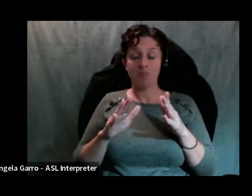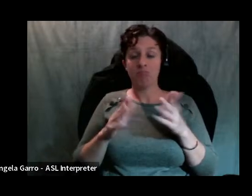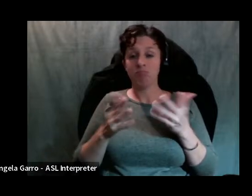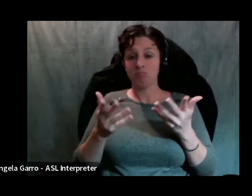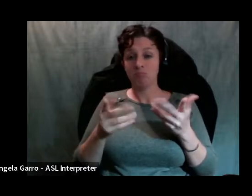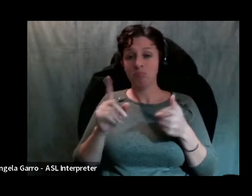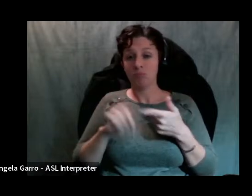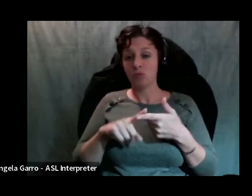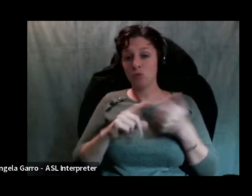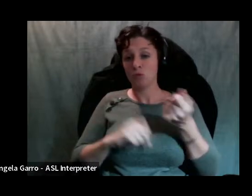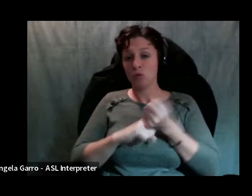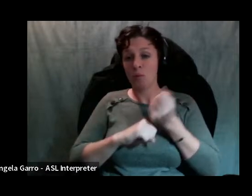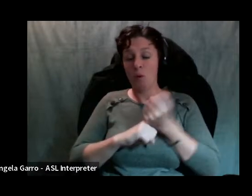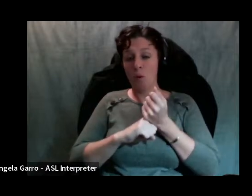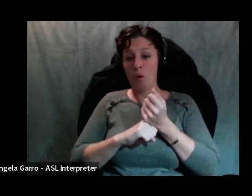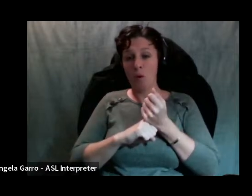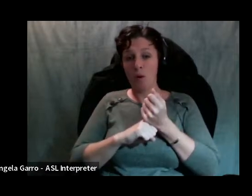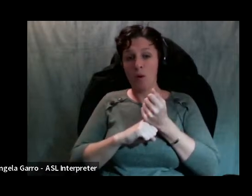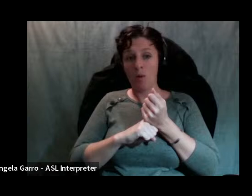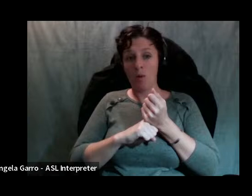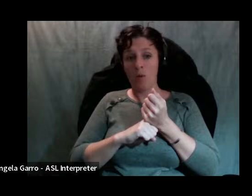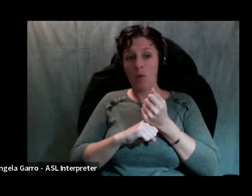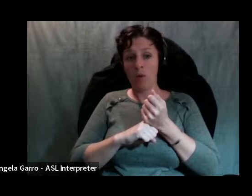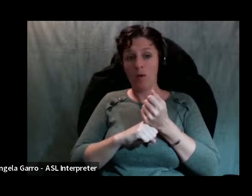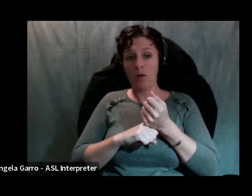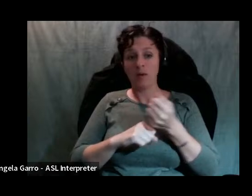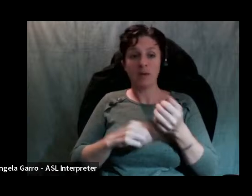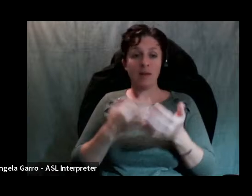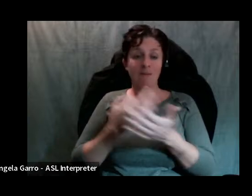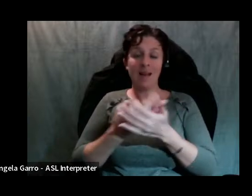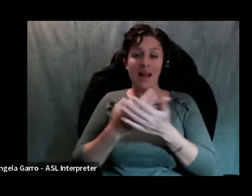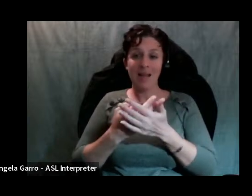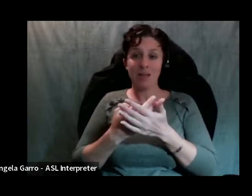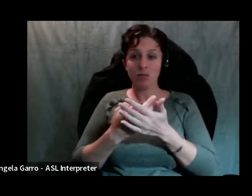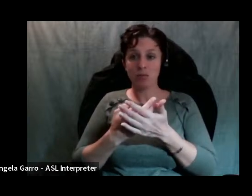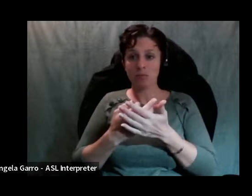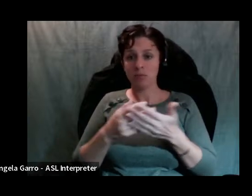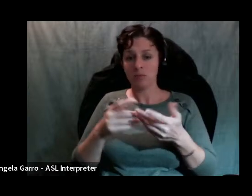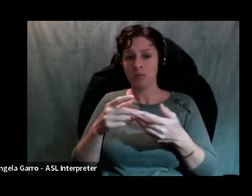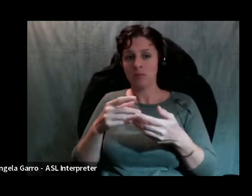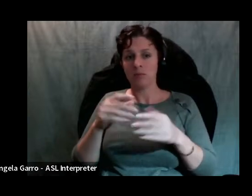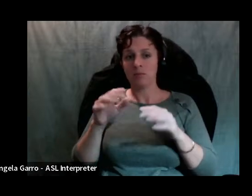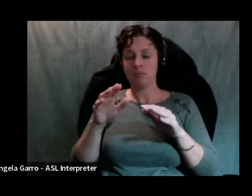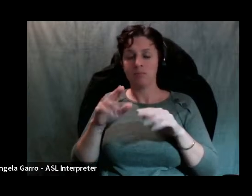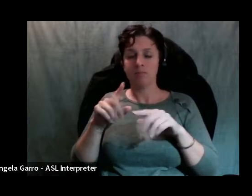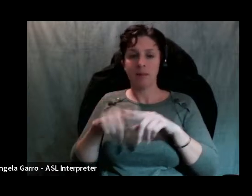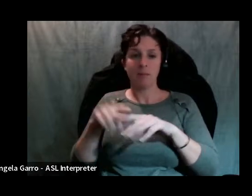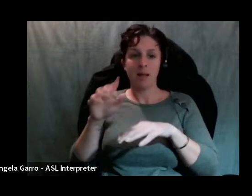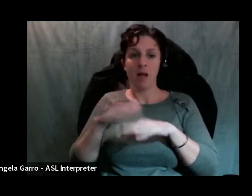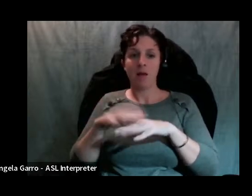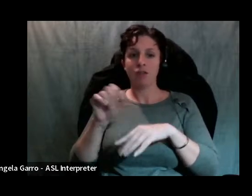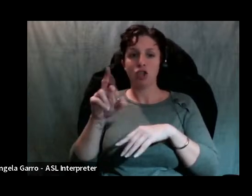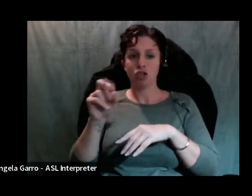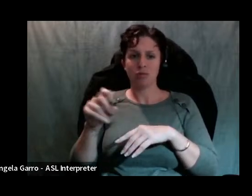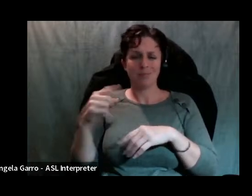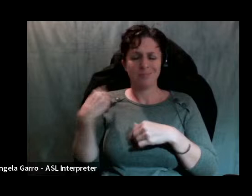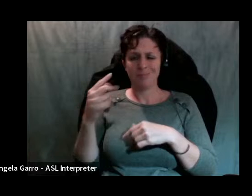support the financial viability of the STIRS program. So for years, for, I don't know, 30, 40 years, the rate had